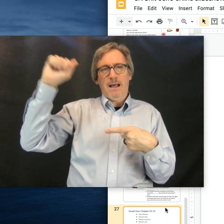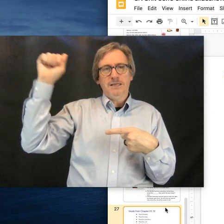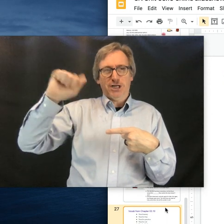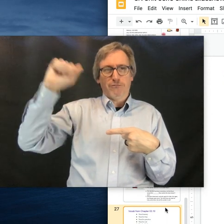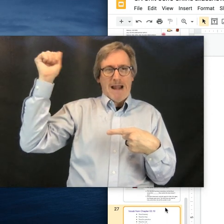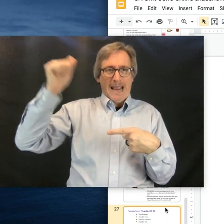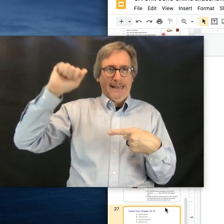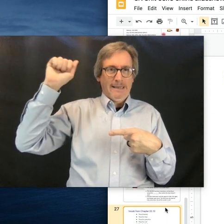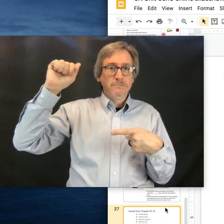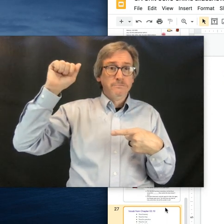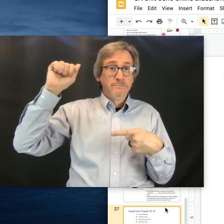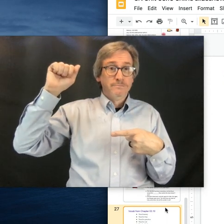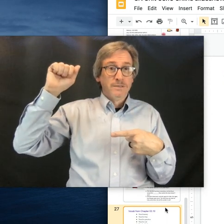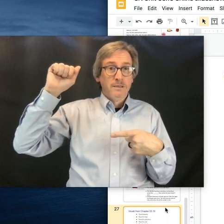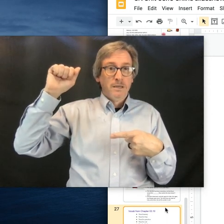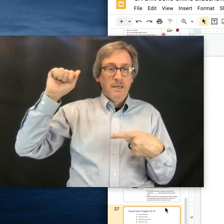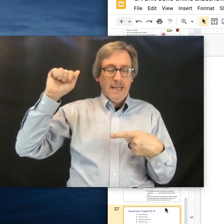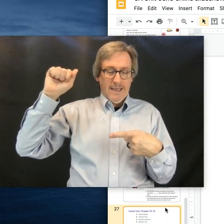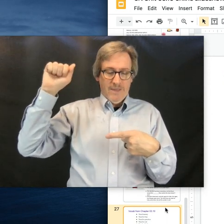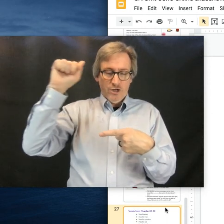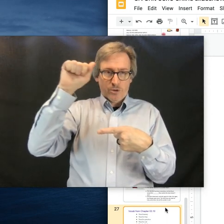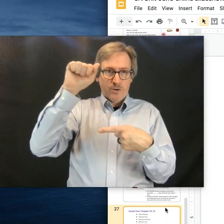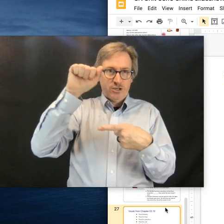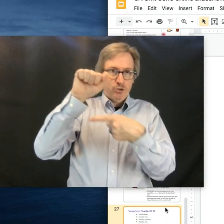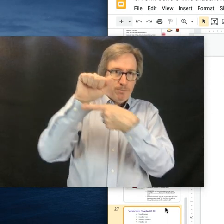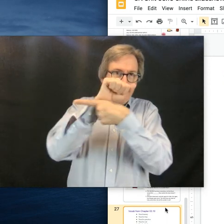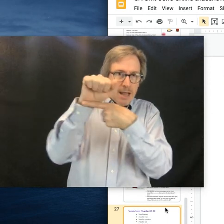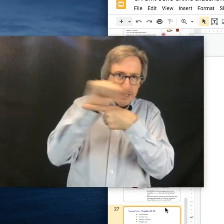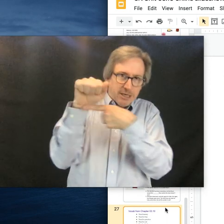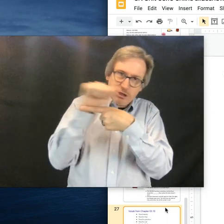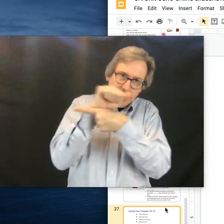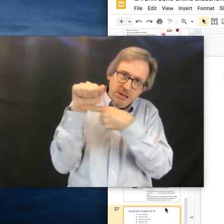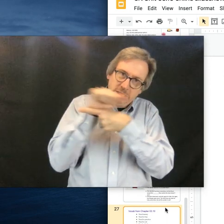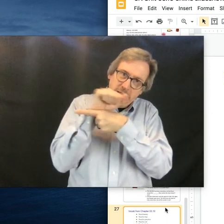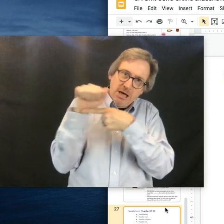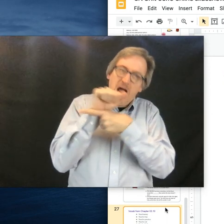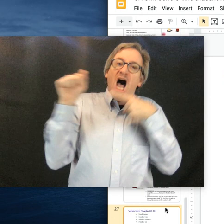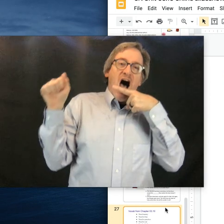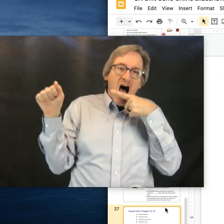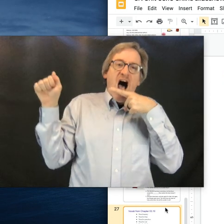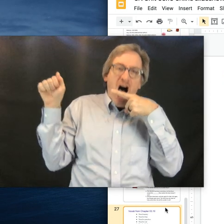the polishing rag in. And then you're going to polish.